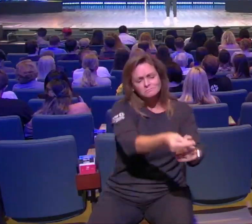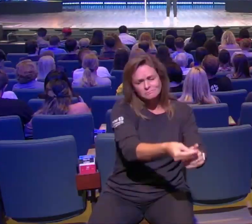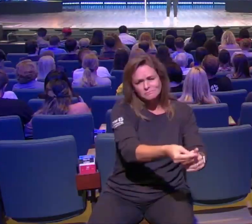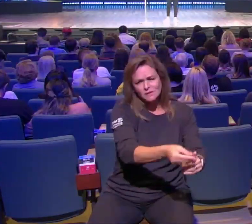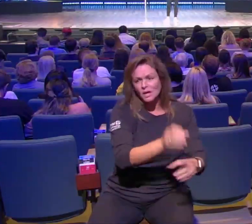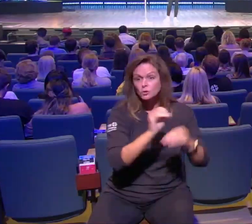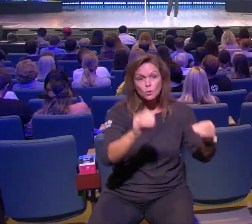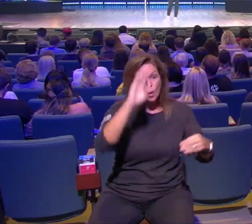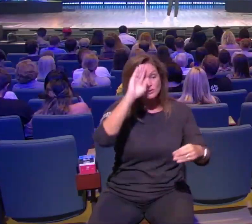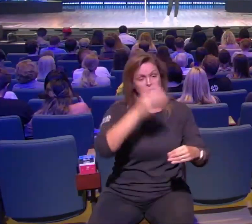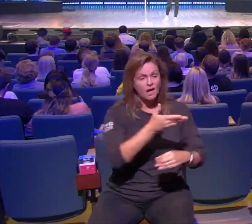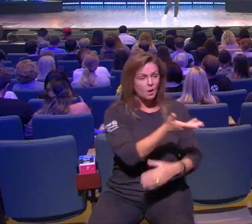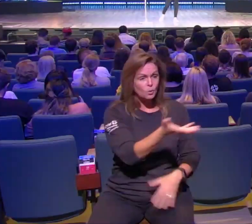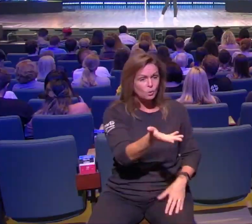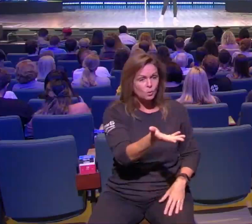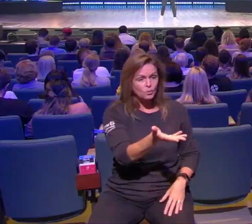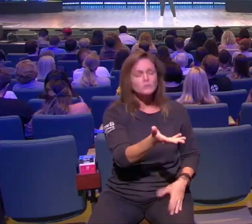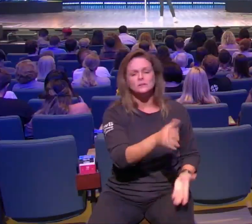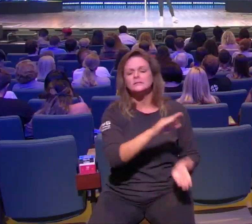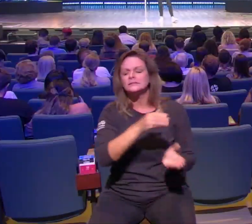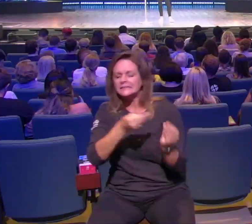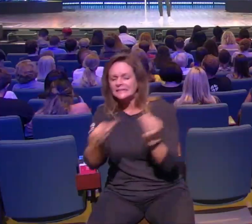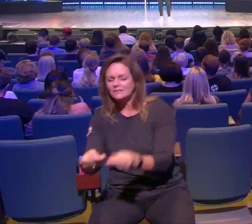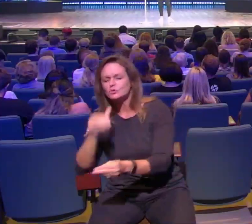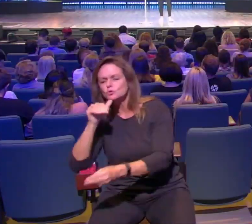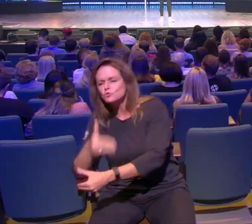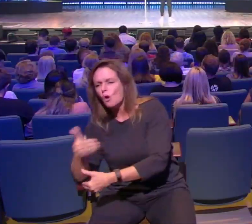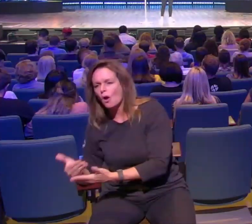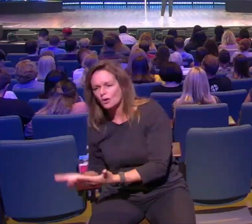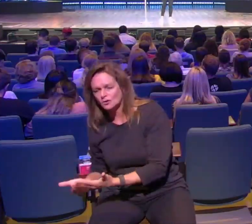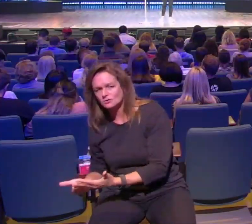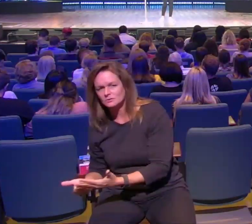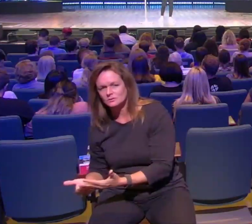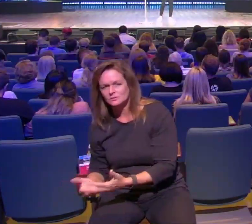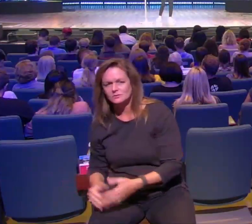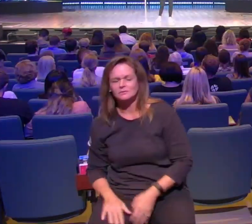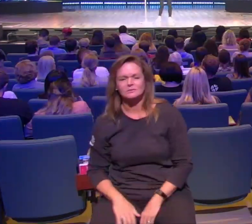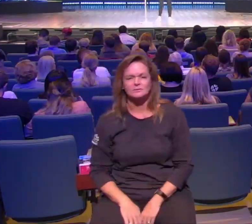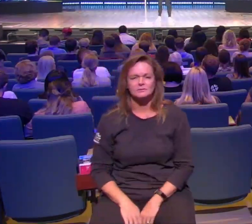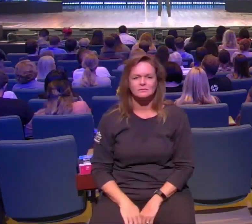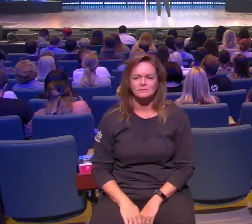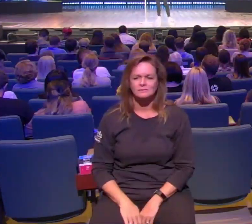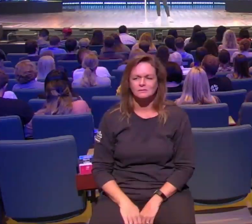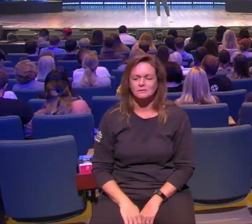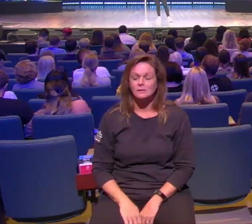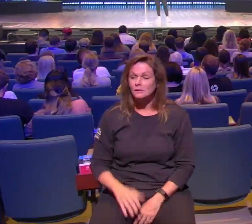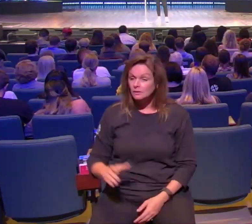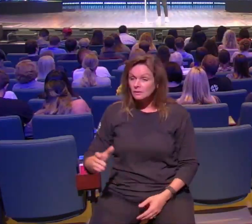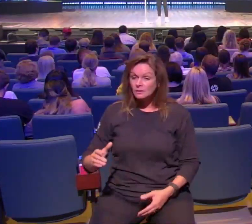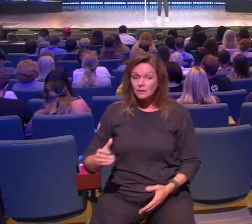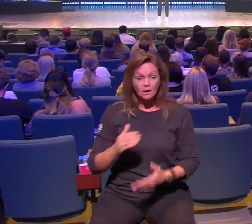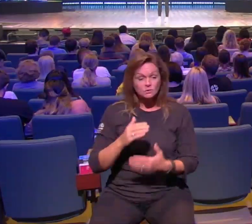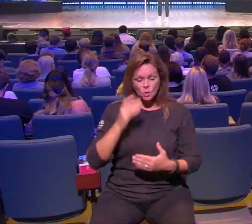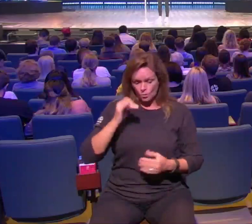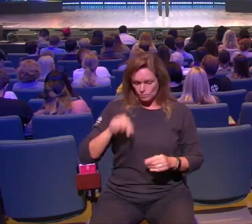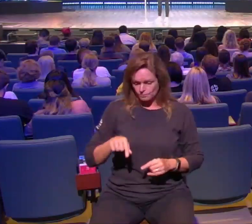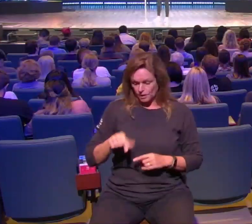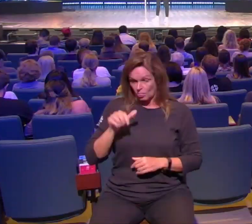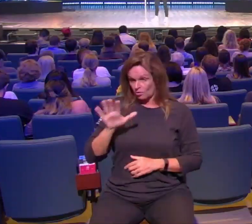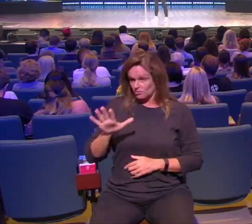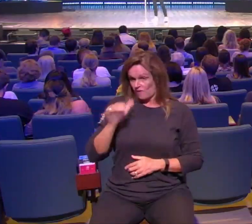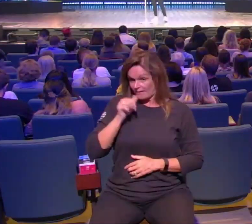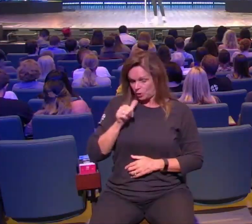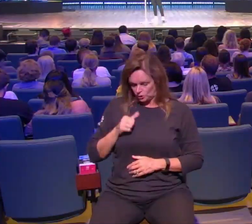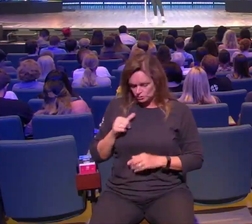it, but there were girls in future generations that were actually counting on them. They were actually counting them. See, without the inheritance,